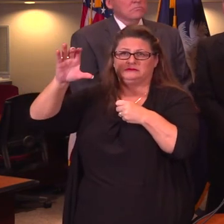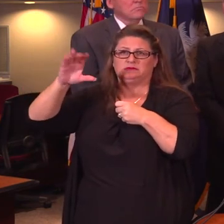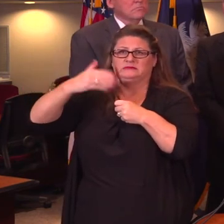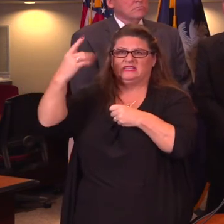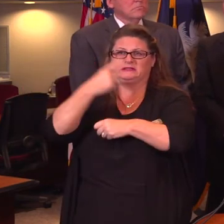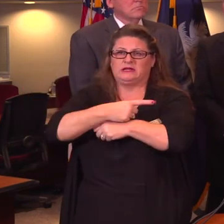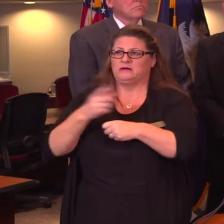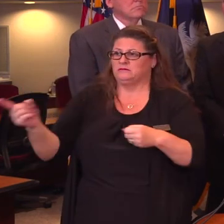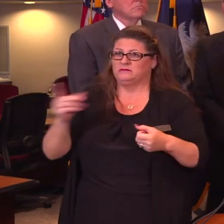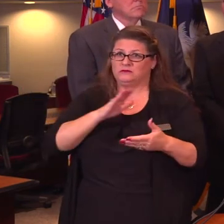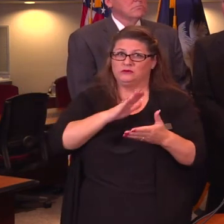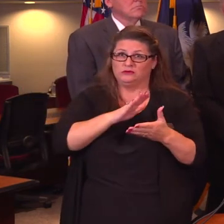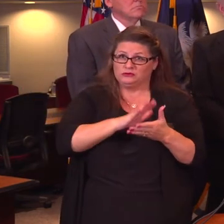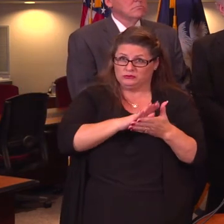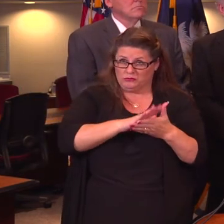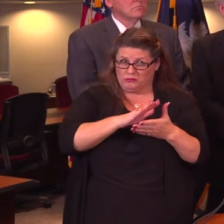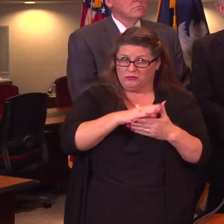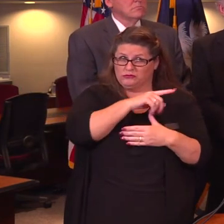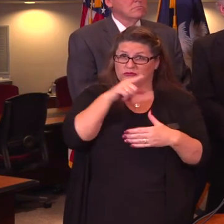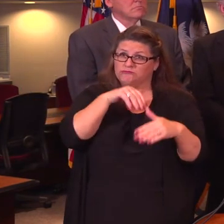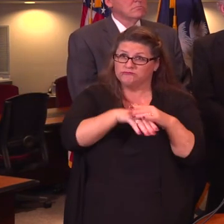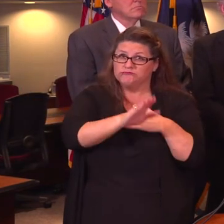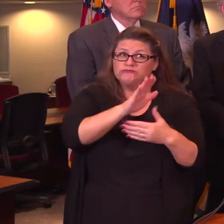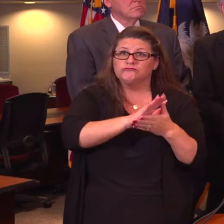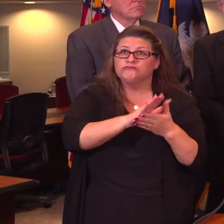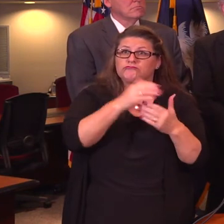for schools to be aware of? No.